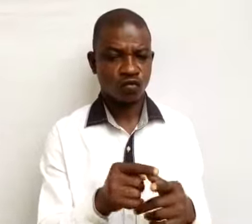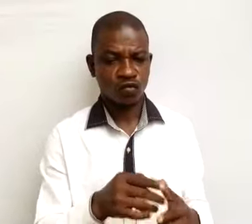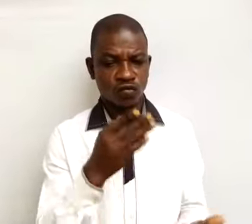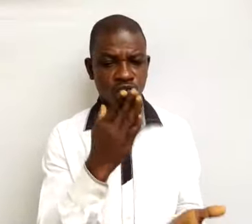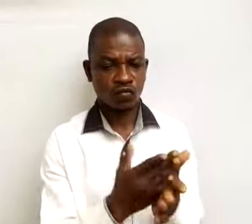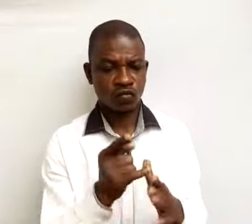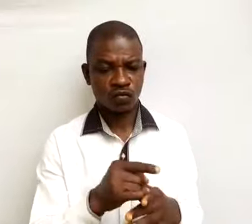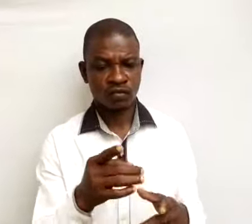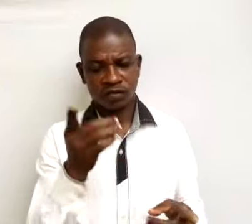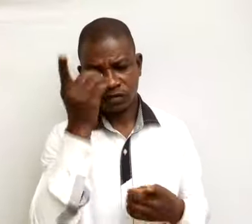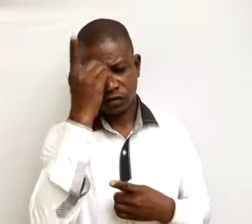disease.